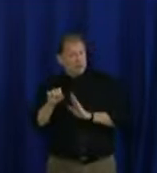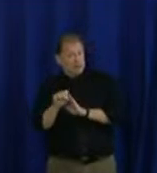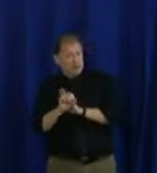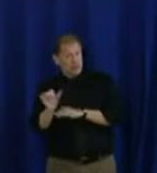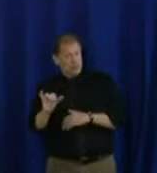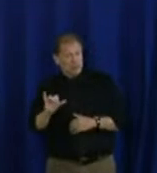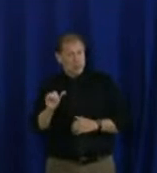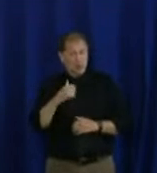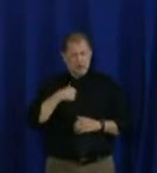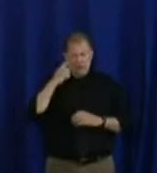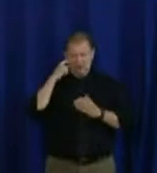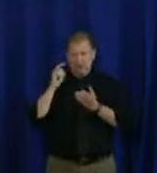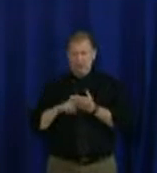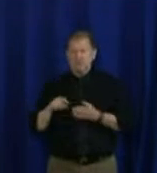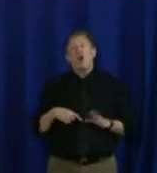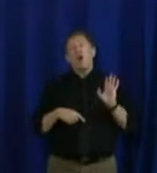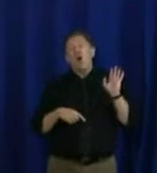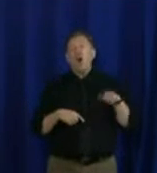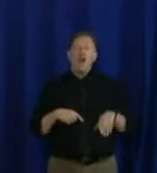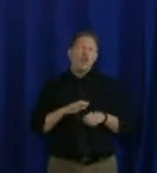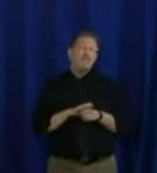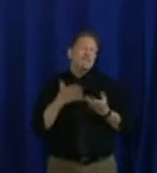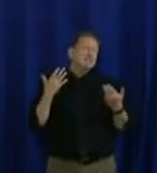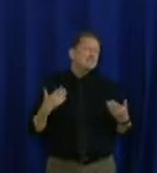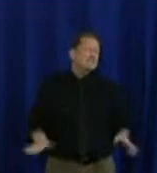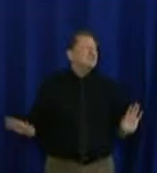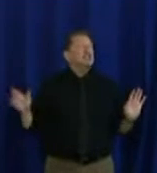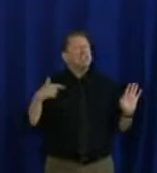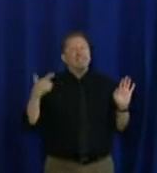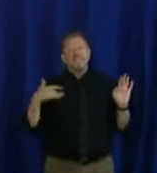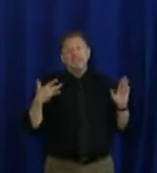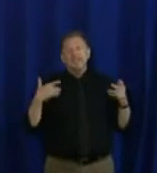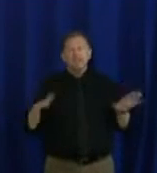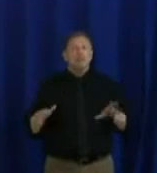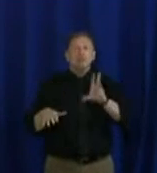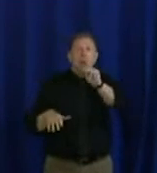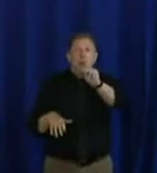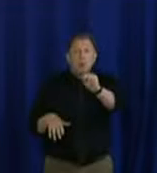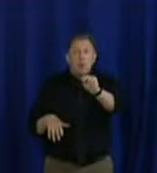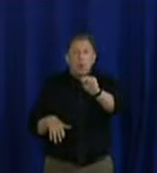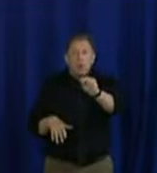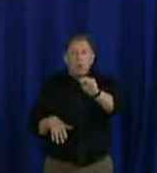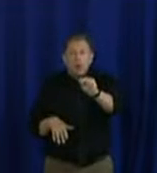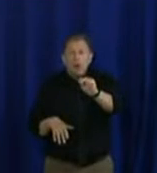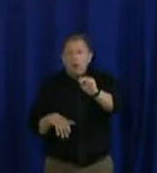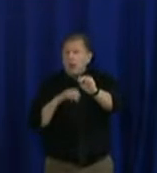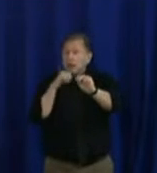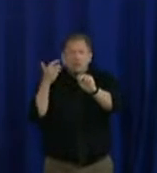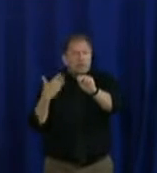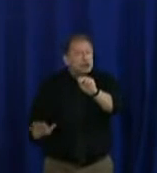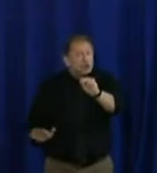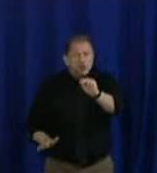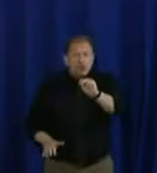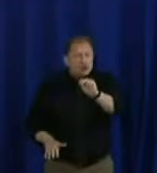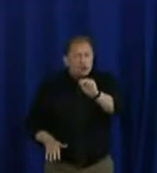I think there is wishful thinking happening that is over. It is not over. And now,